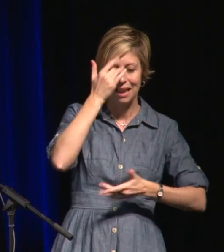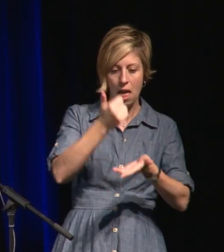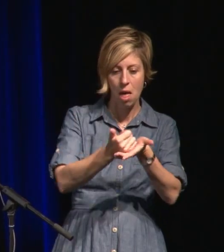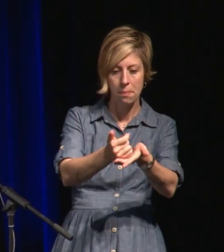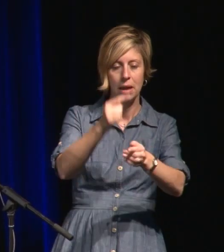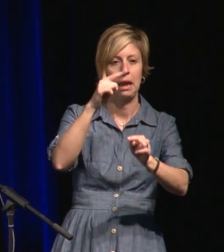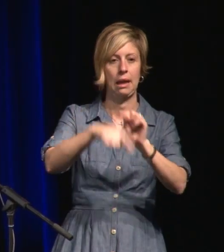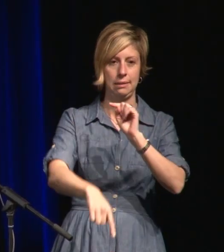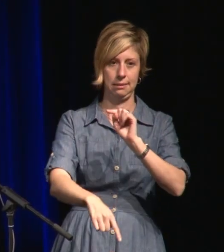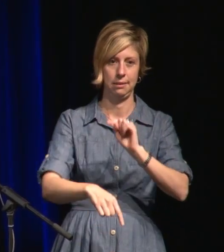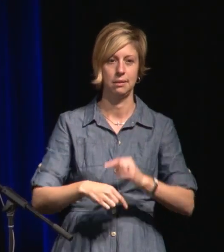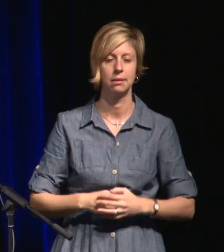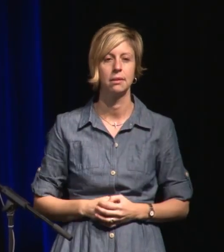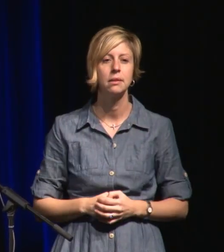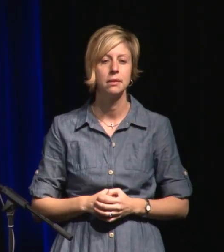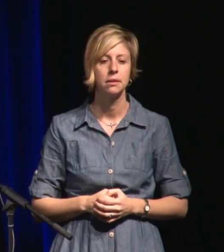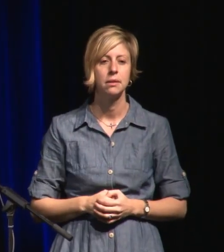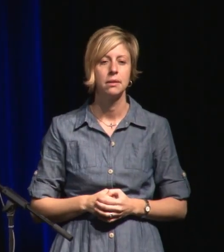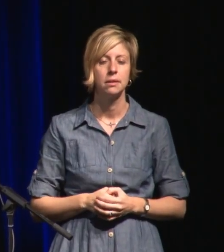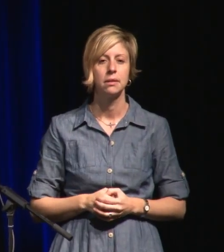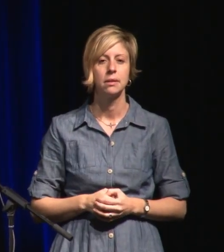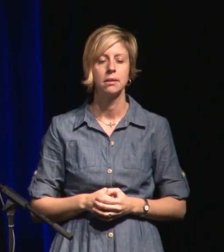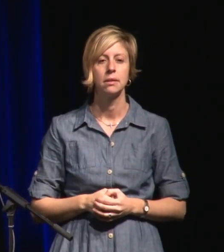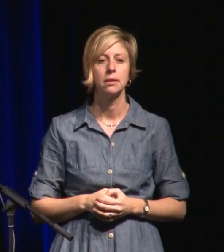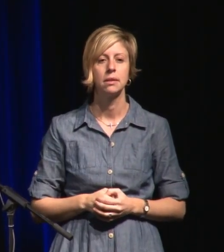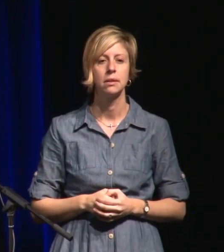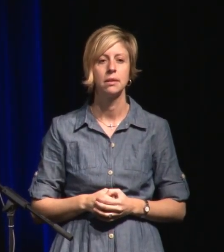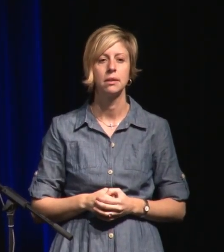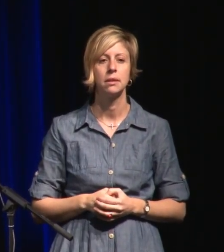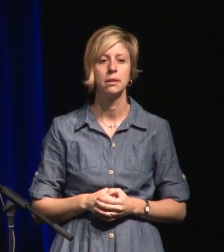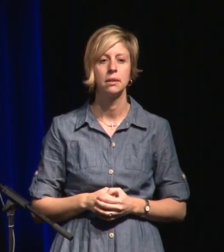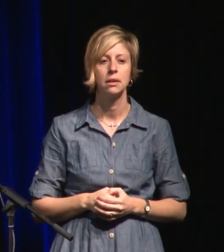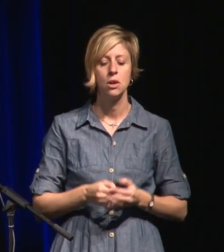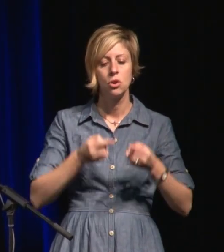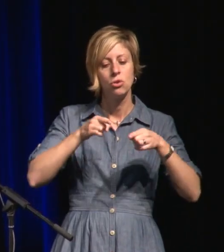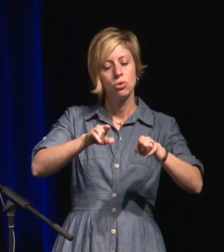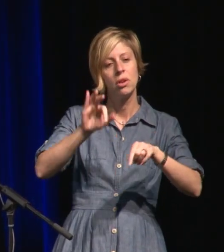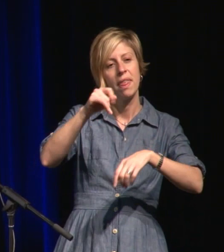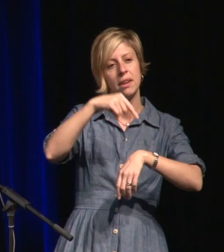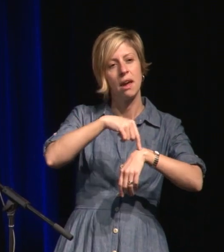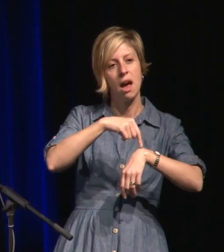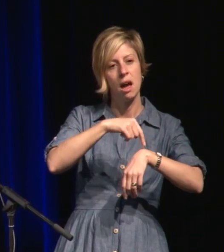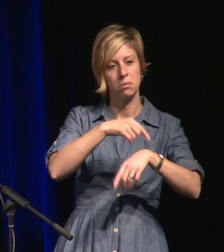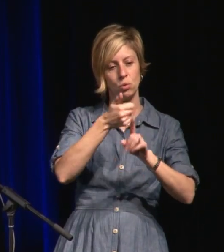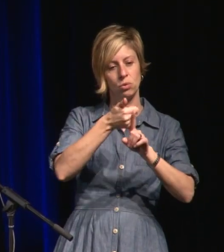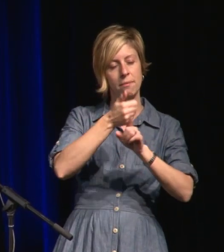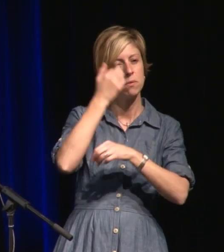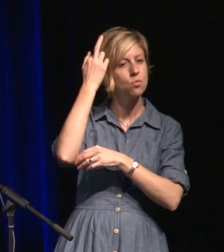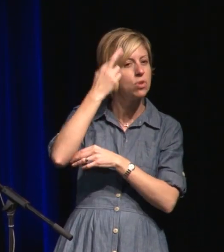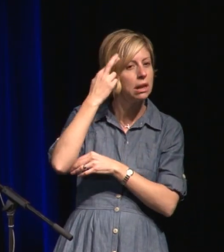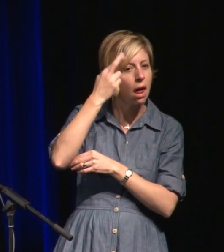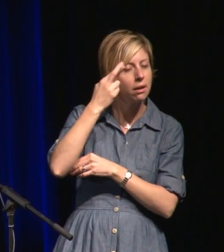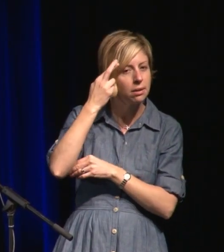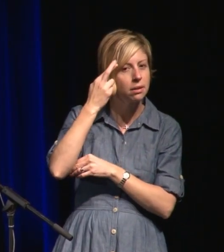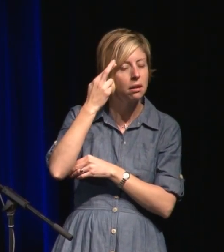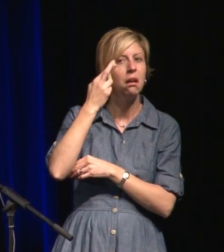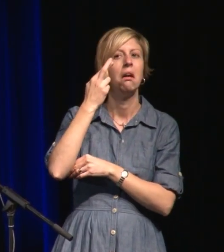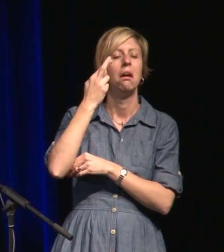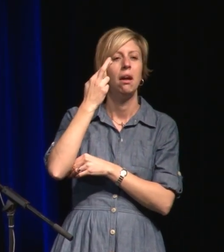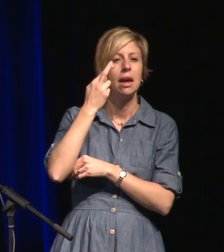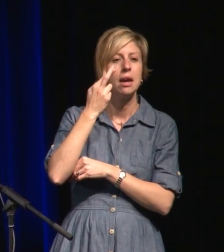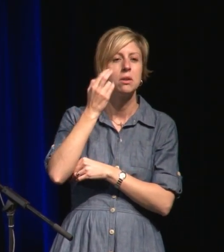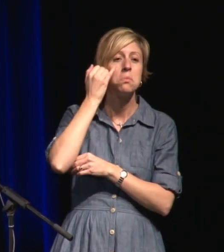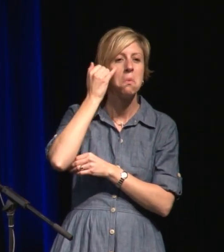But in the midst of all that fear and worry, she realized something. She felt a little better when she asked